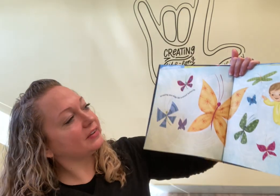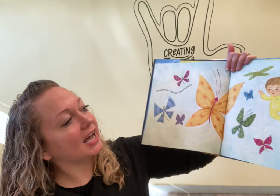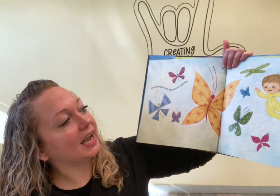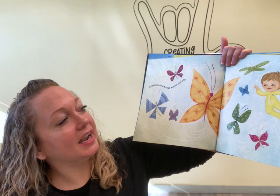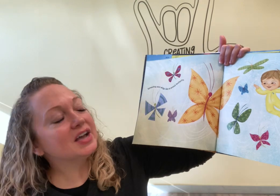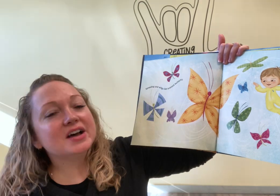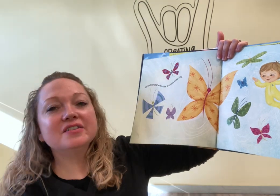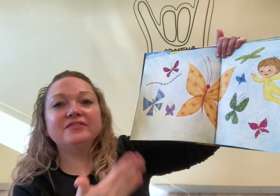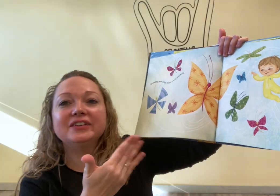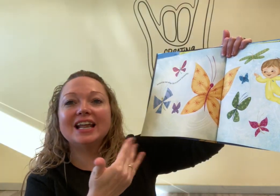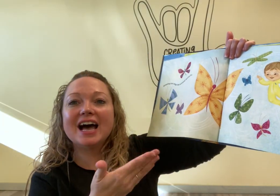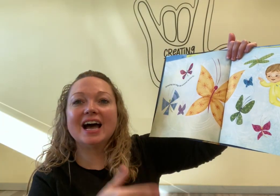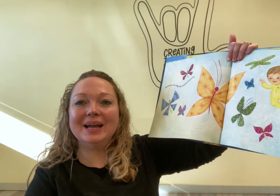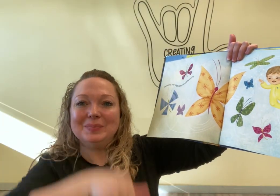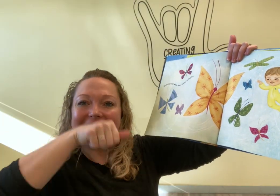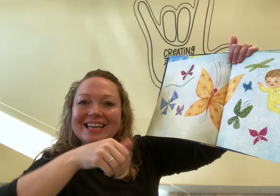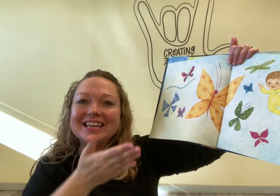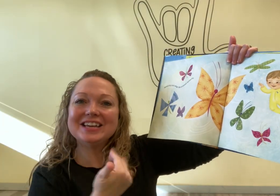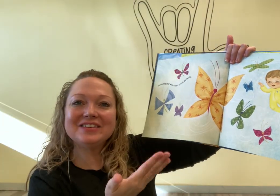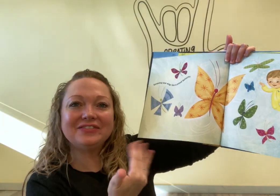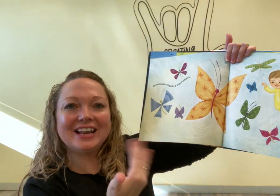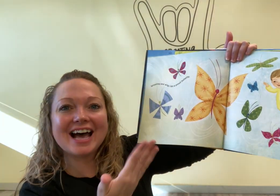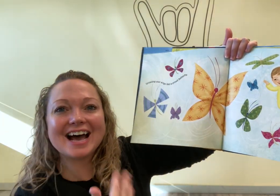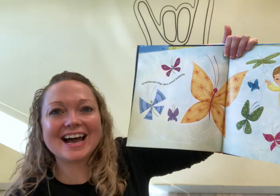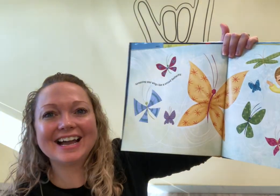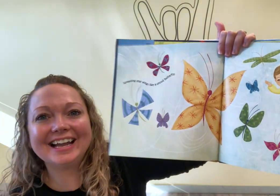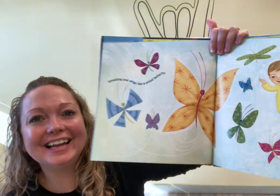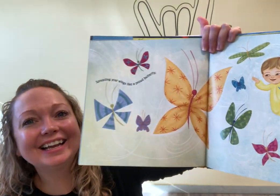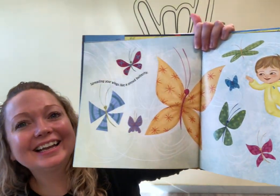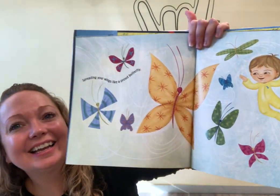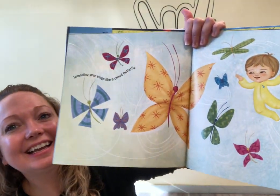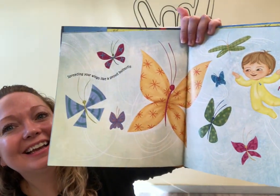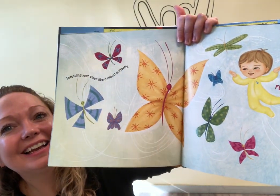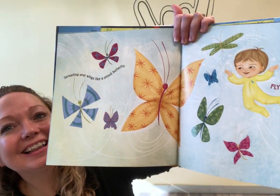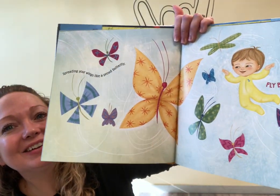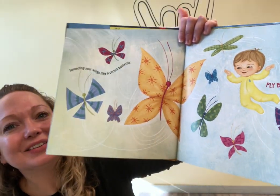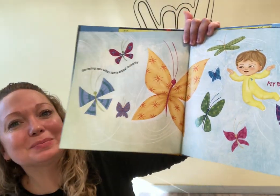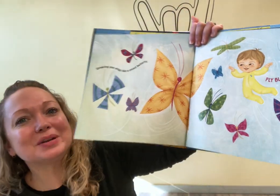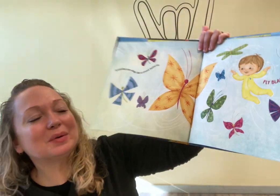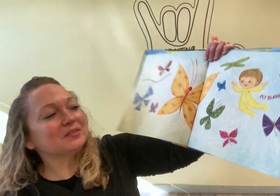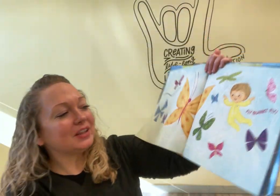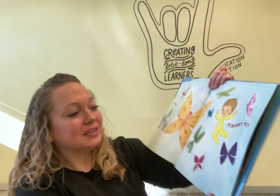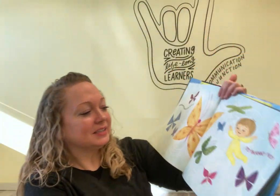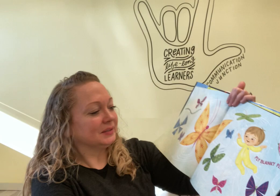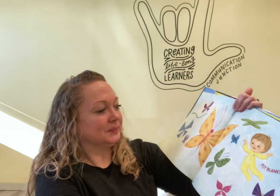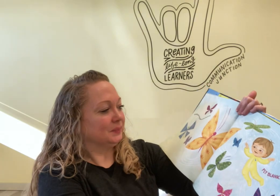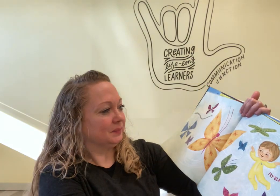butterfly. Fly, Blinky, fly. Look at those pretty butterflies.